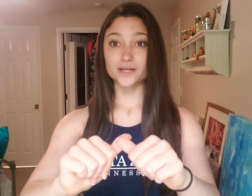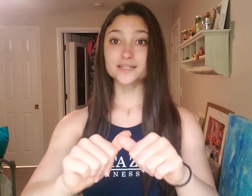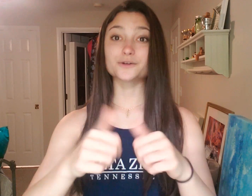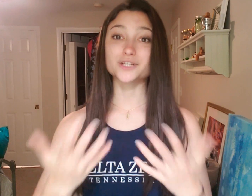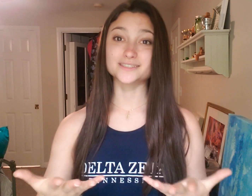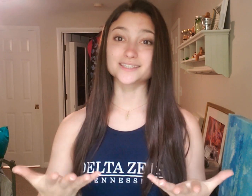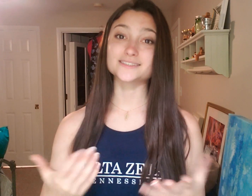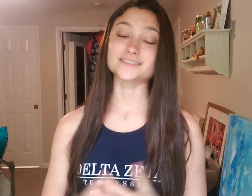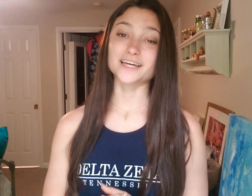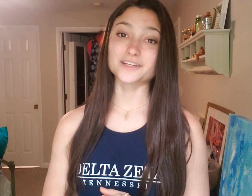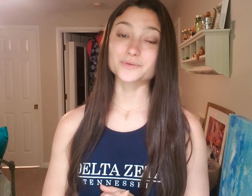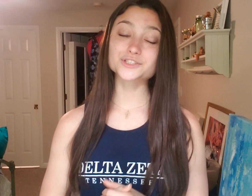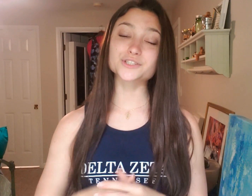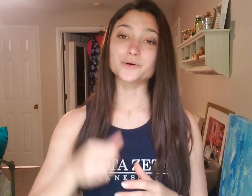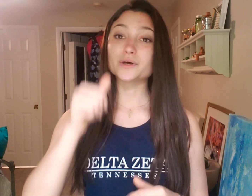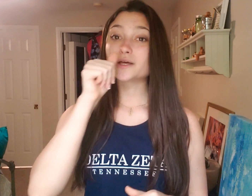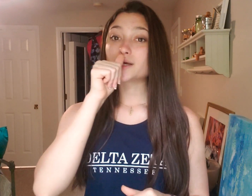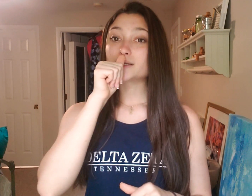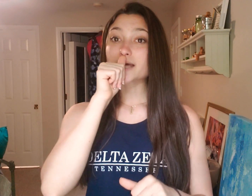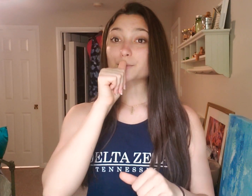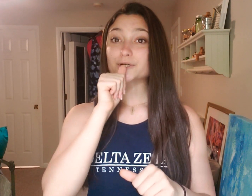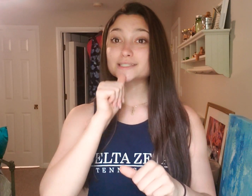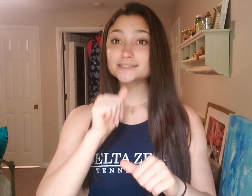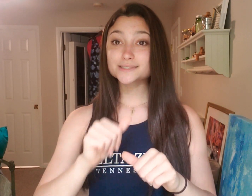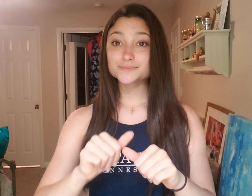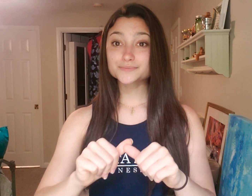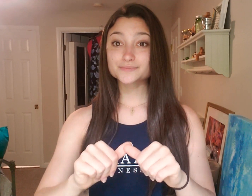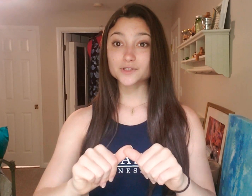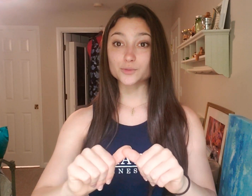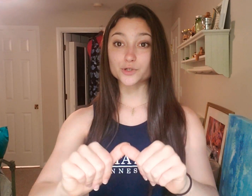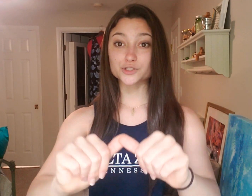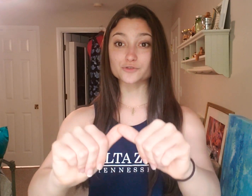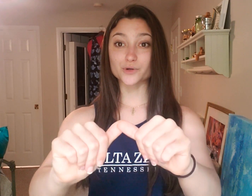how it translates in sign language. So temperance, and you push it forward.